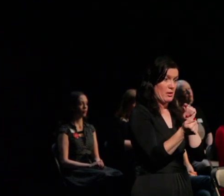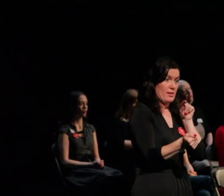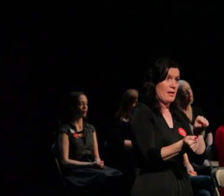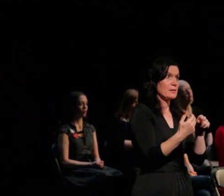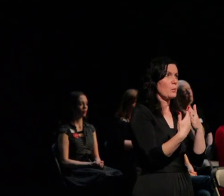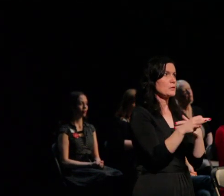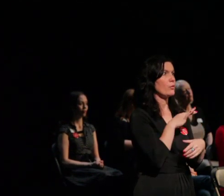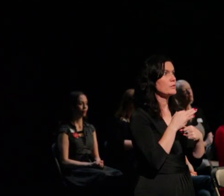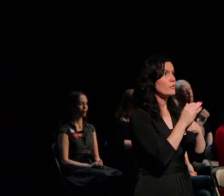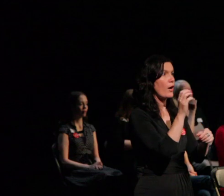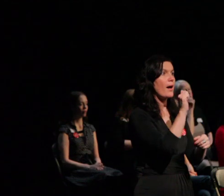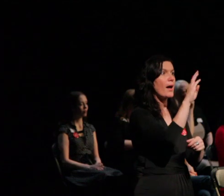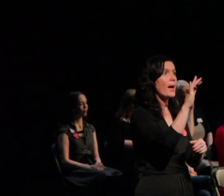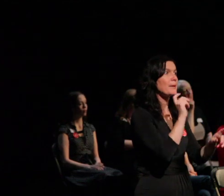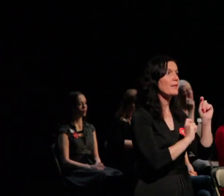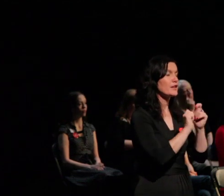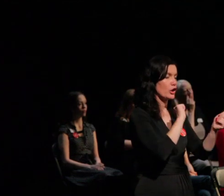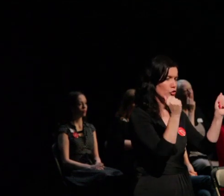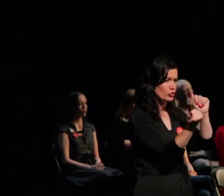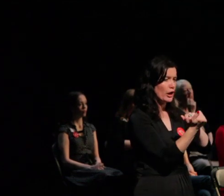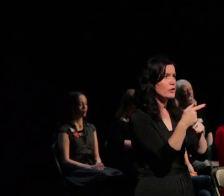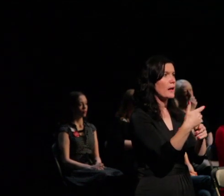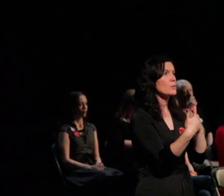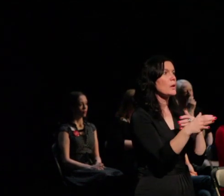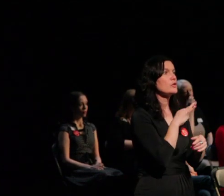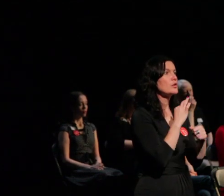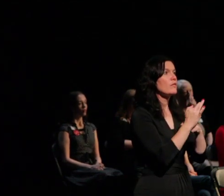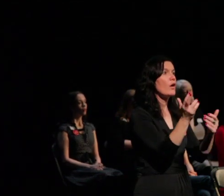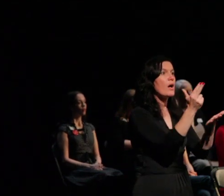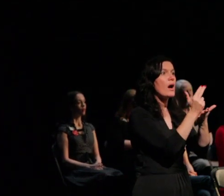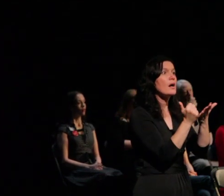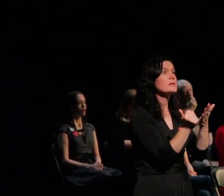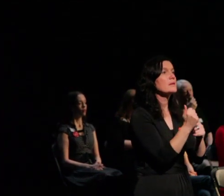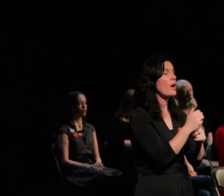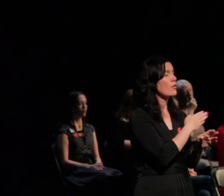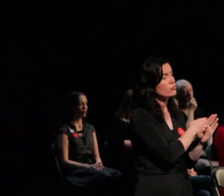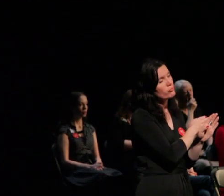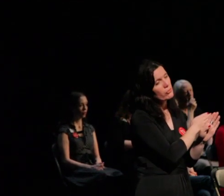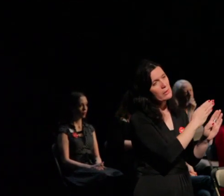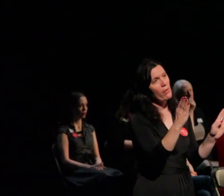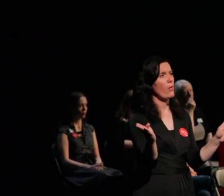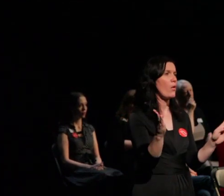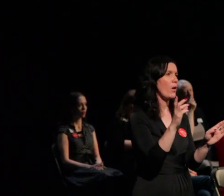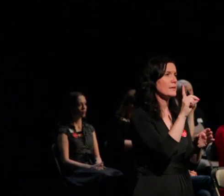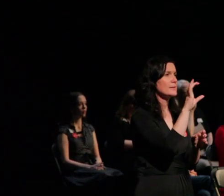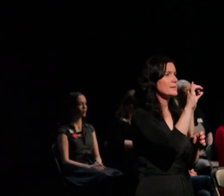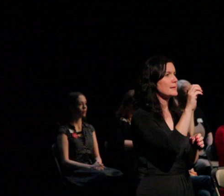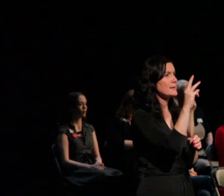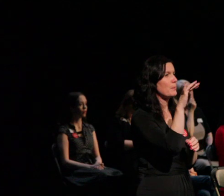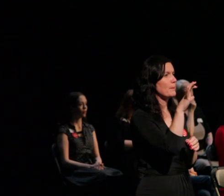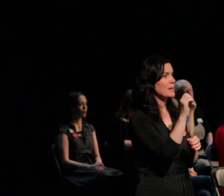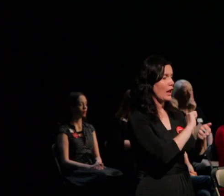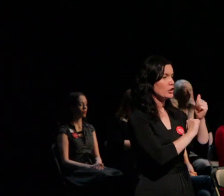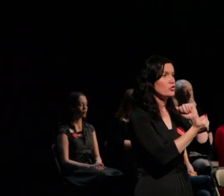for the Abbey Theatre. Change is what's good for artists and art across every genre. And change is what's